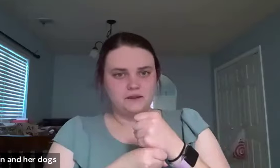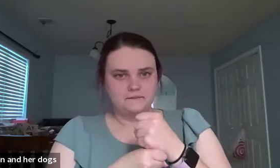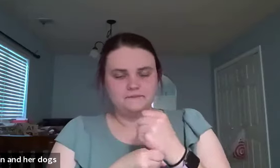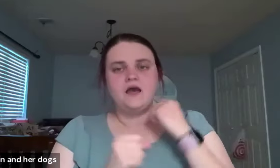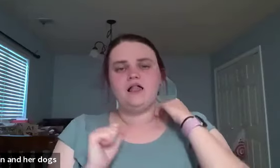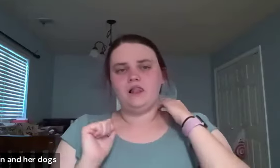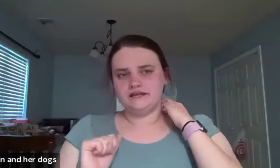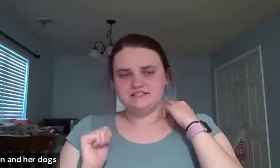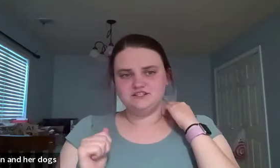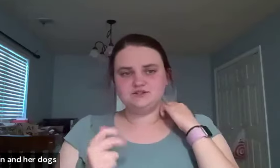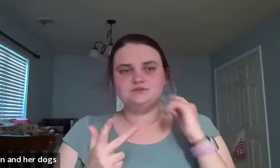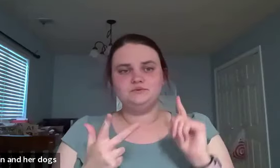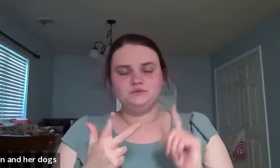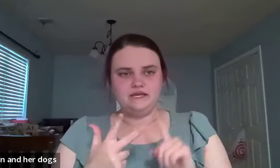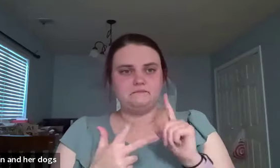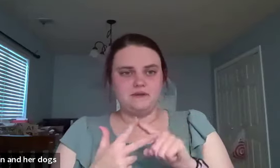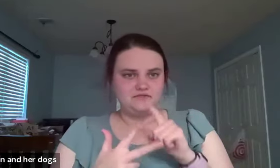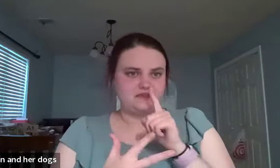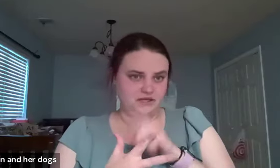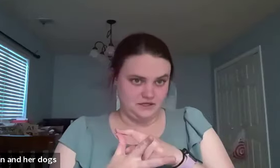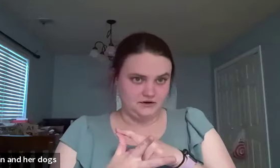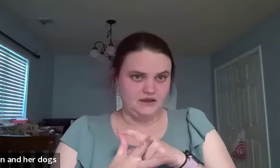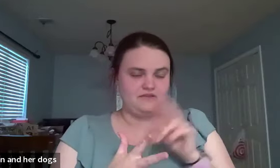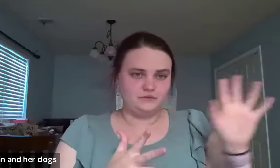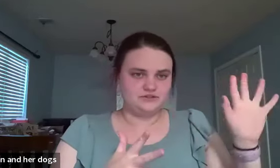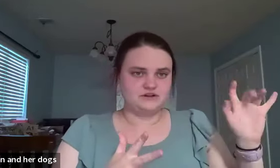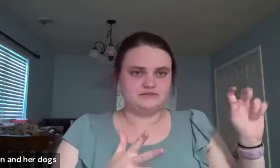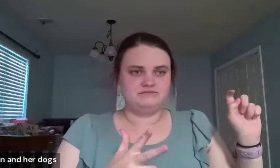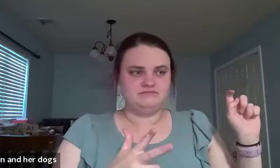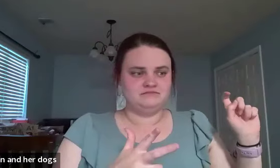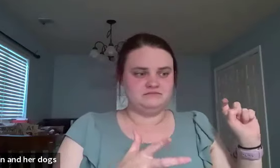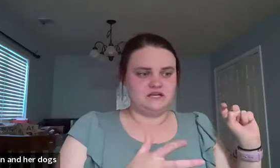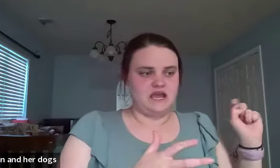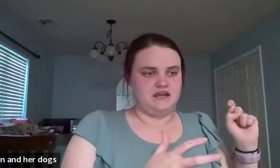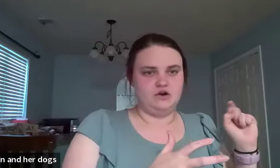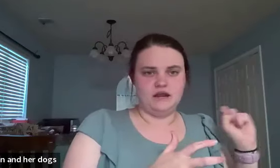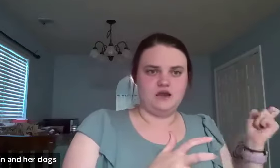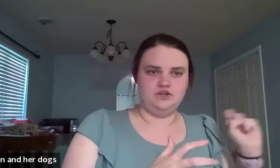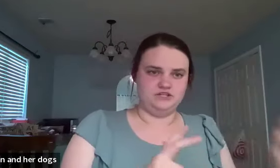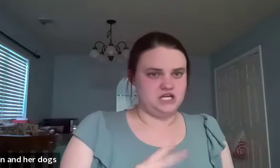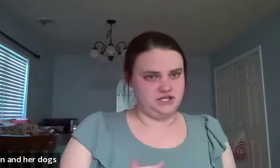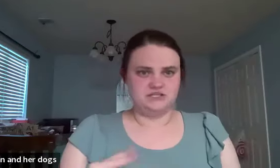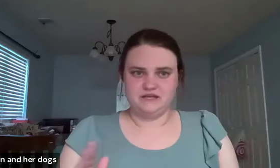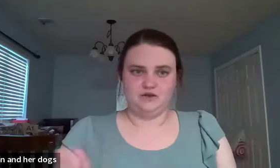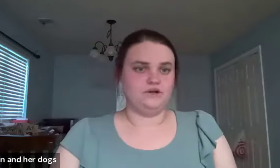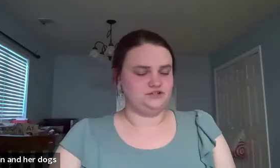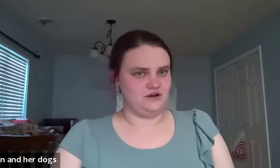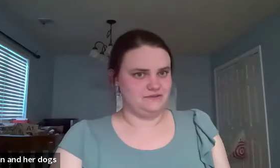Okay, let's do week, month, and year, and then we'll start adding on how you would change it depending on what you're talking